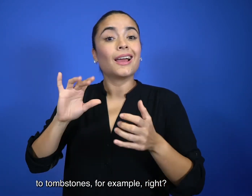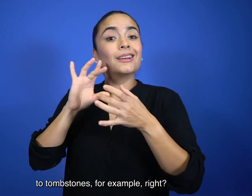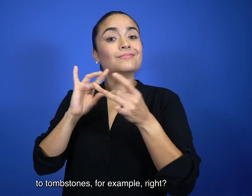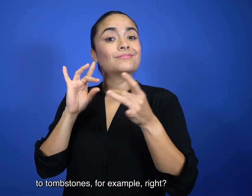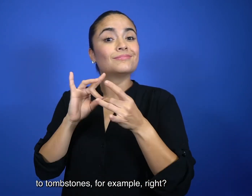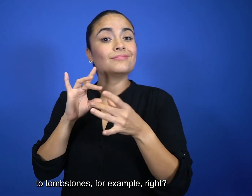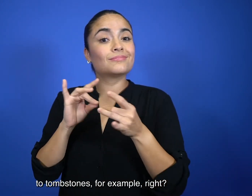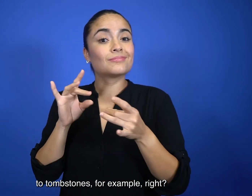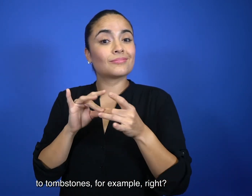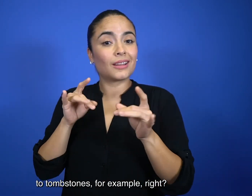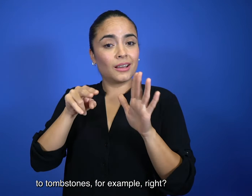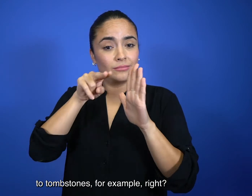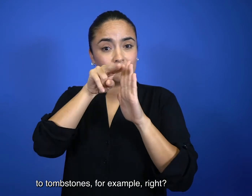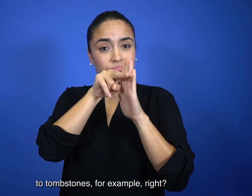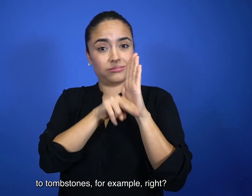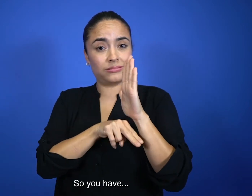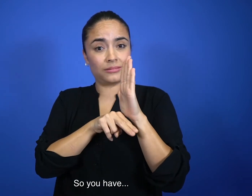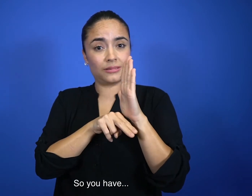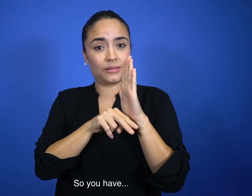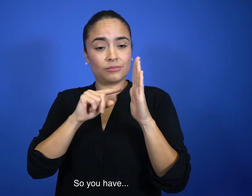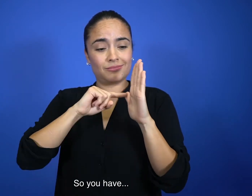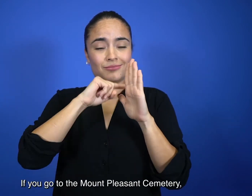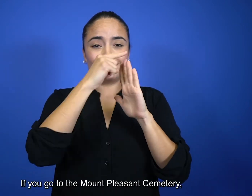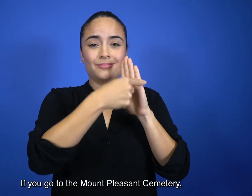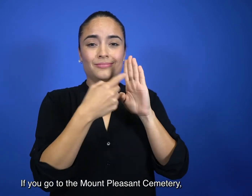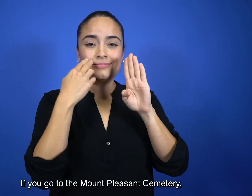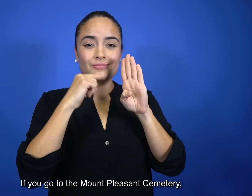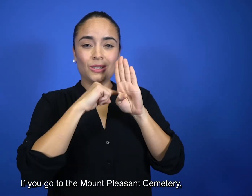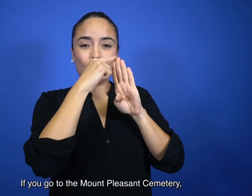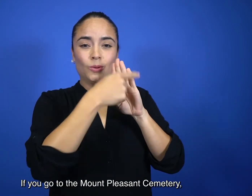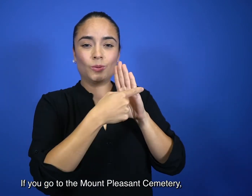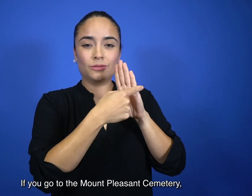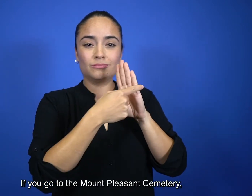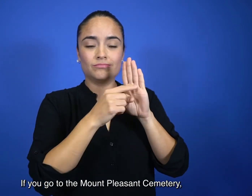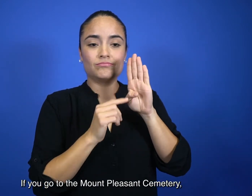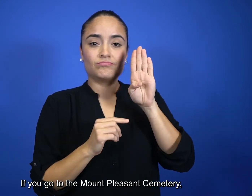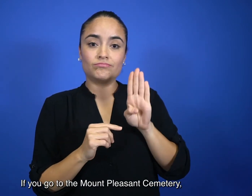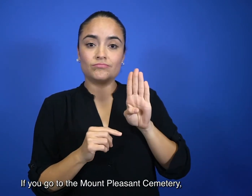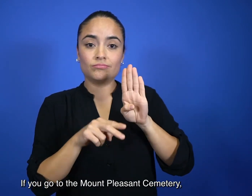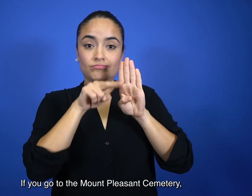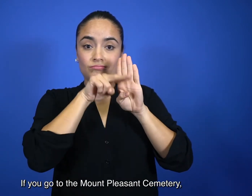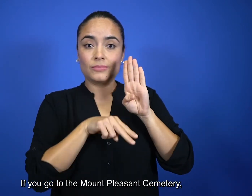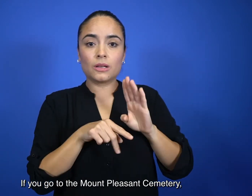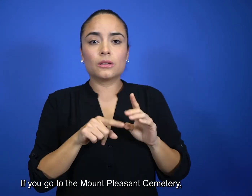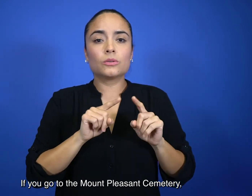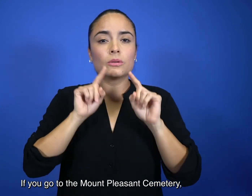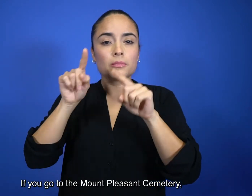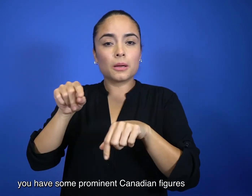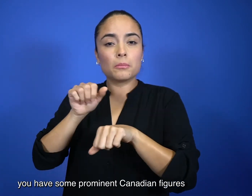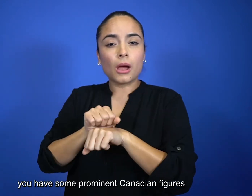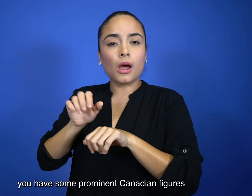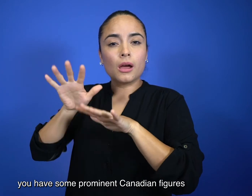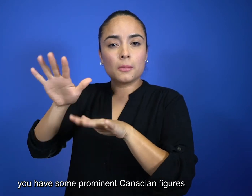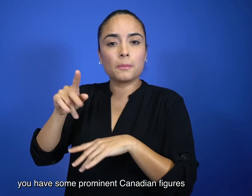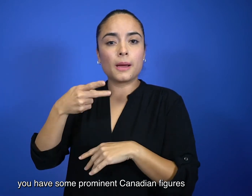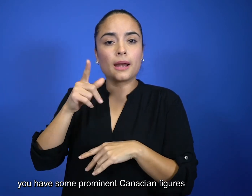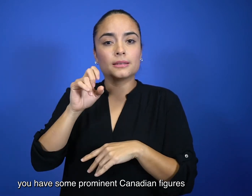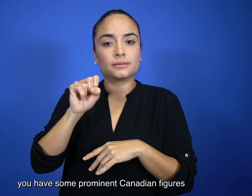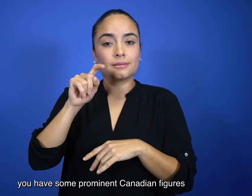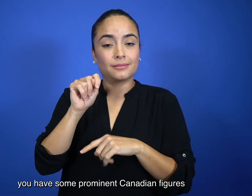for example, right? So you have, if you go to the Mount Pleasant Cemetery, you have some prominent Canadian figures there